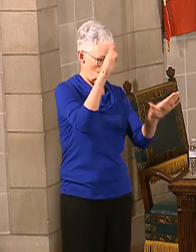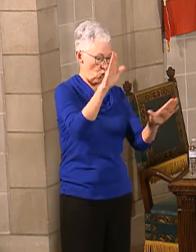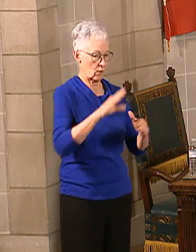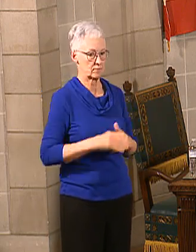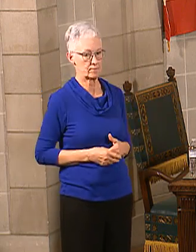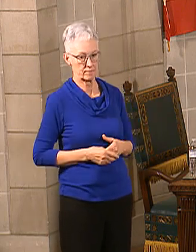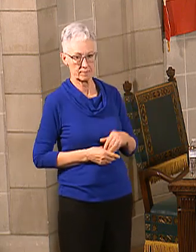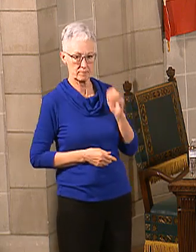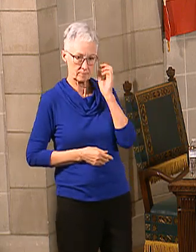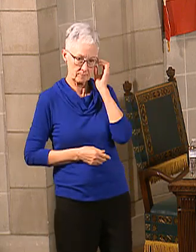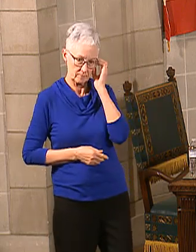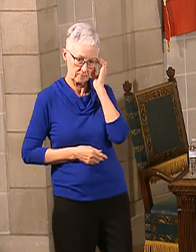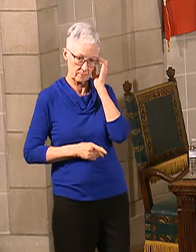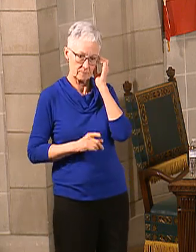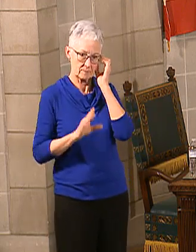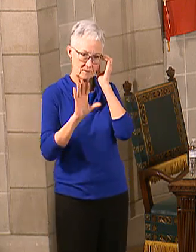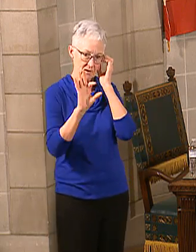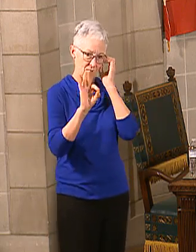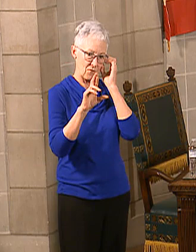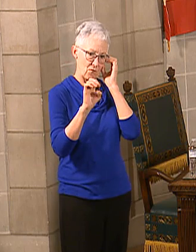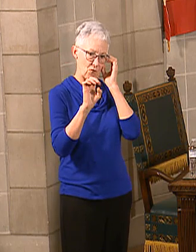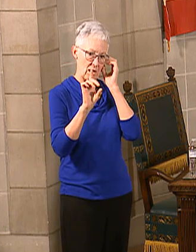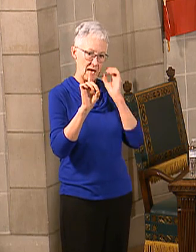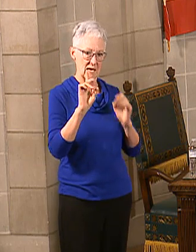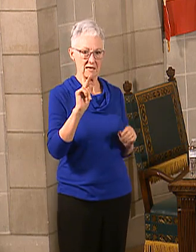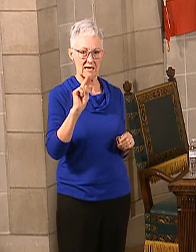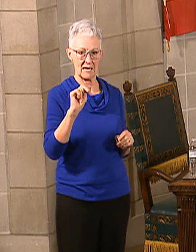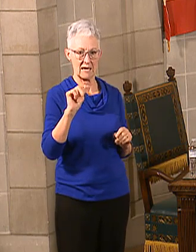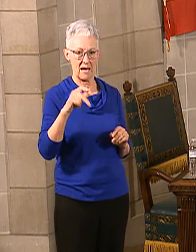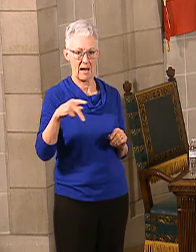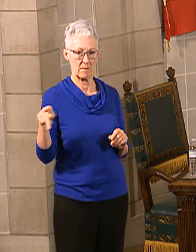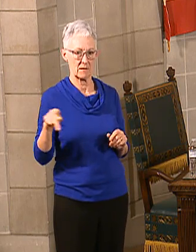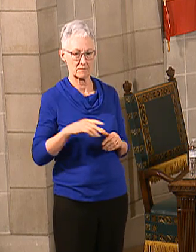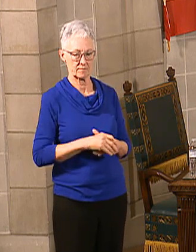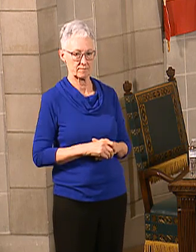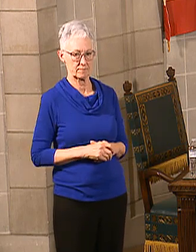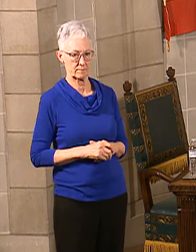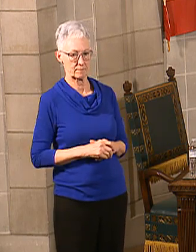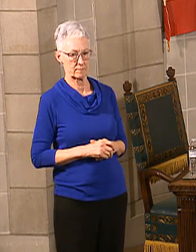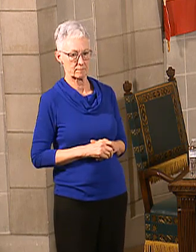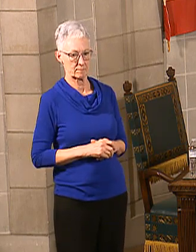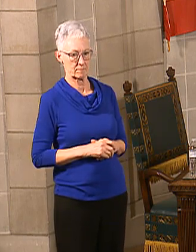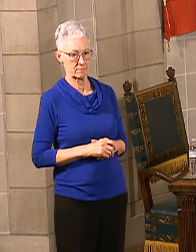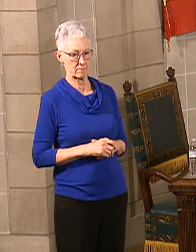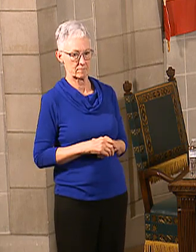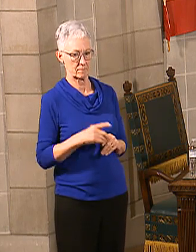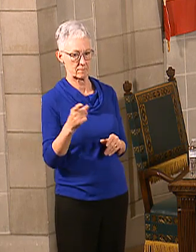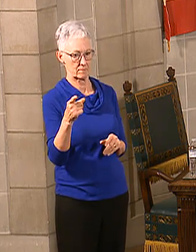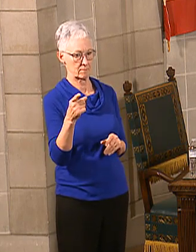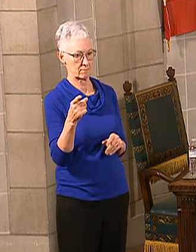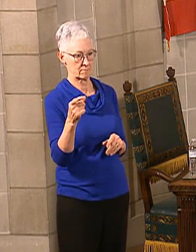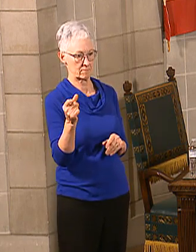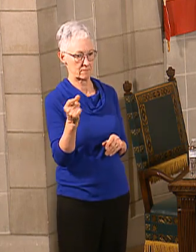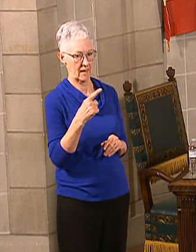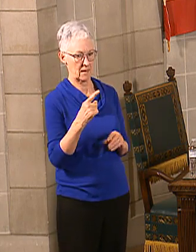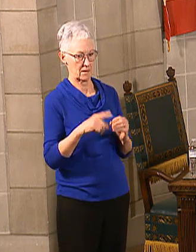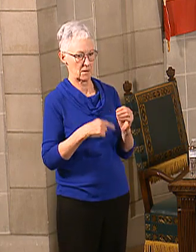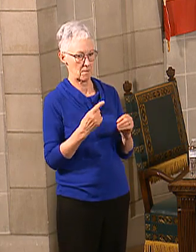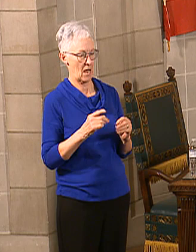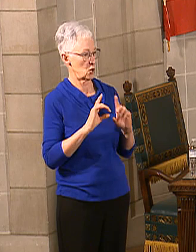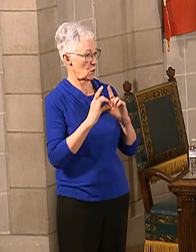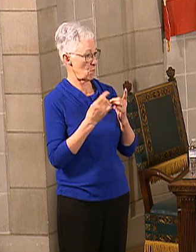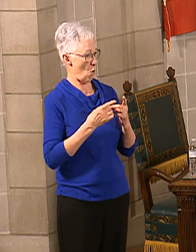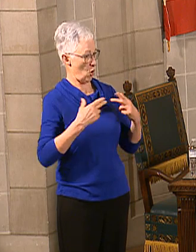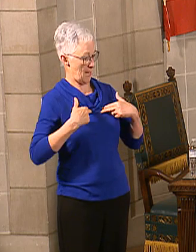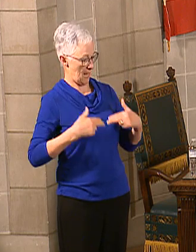Fred Knapp, yeah, NET. Is the Department of Health and Human Services getting involved in deciding where